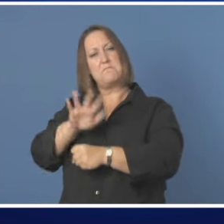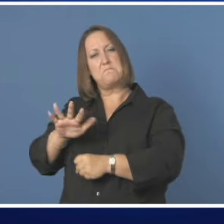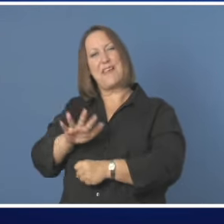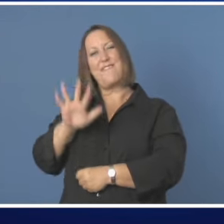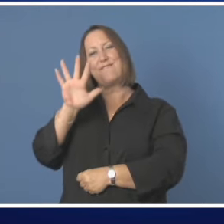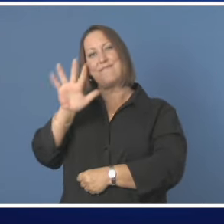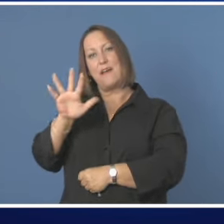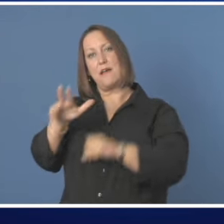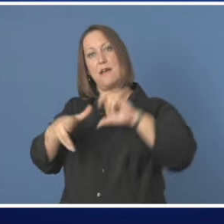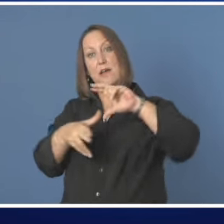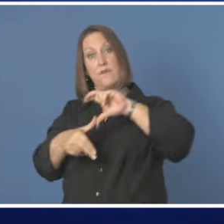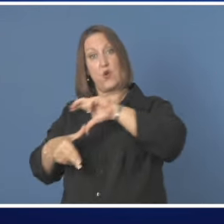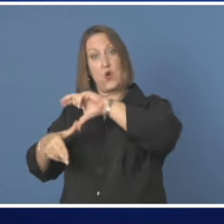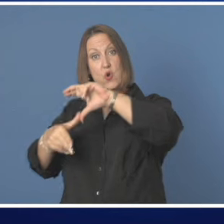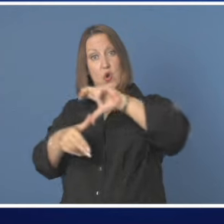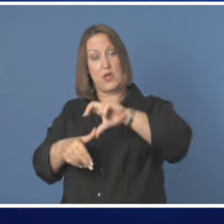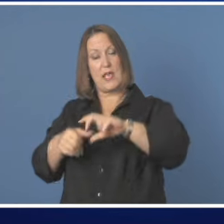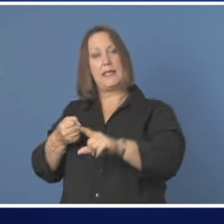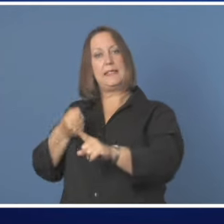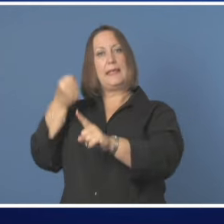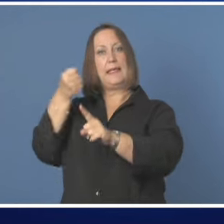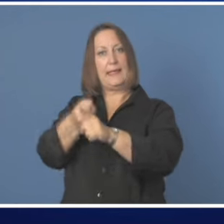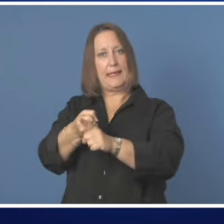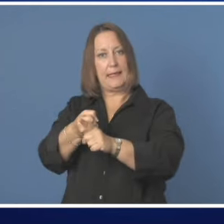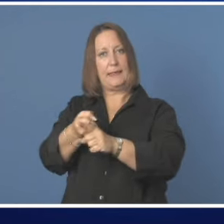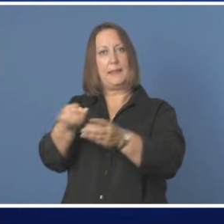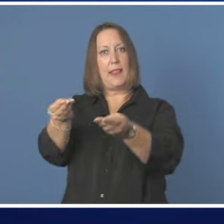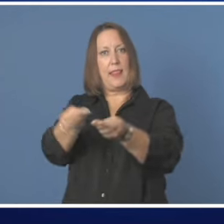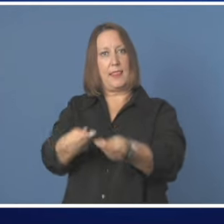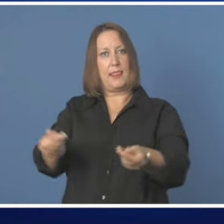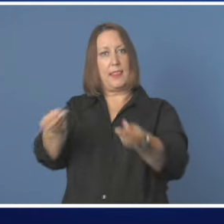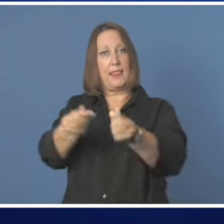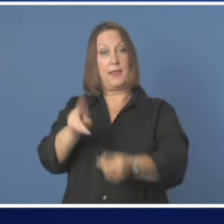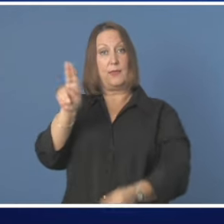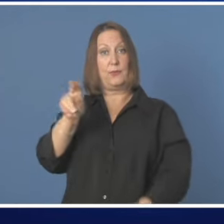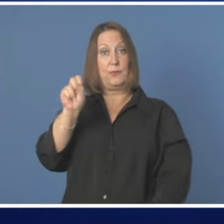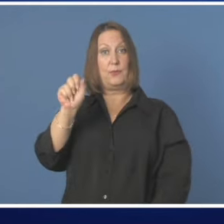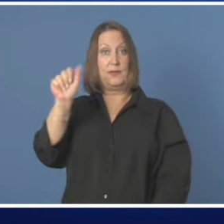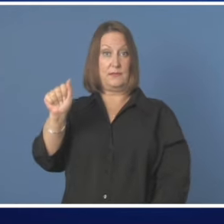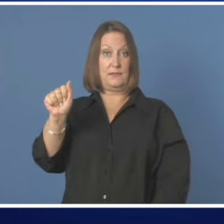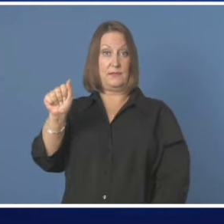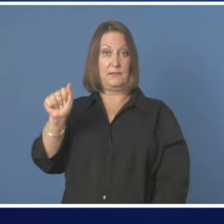strike the United States coastline every 3 years.